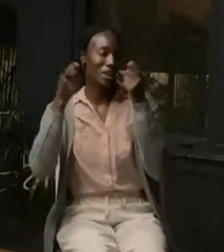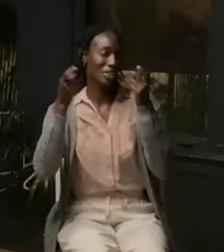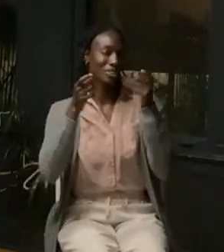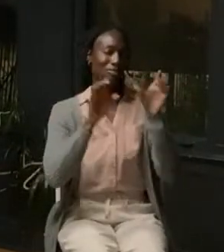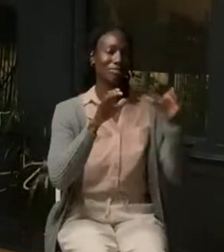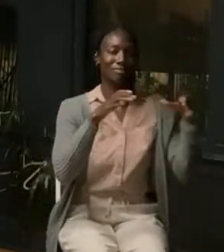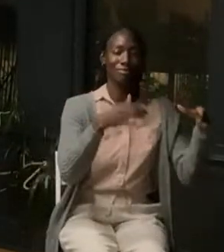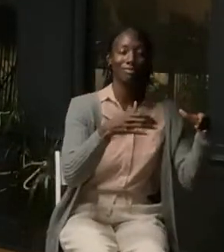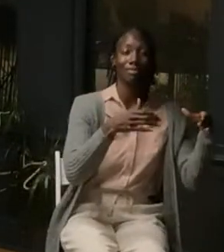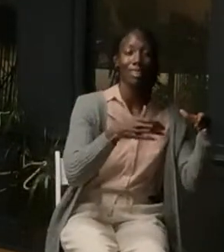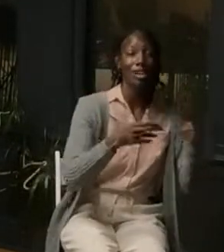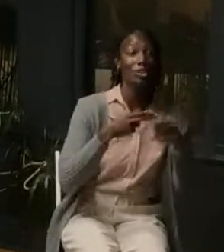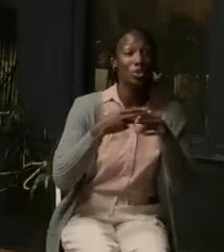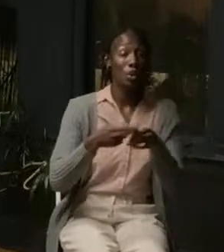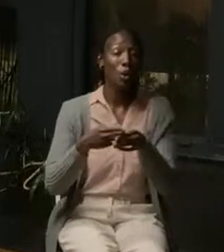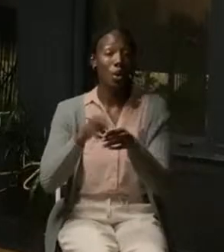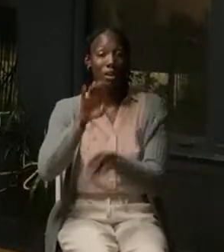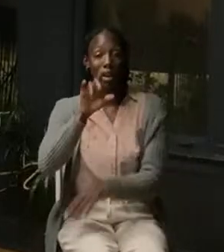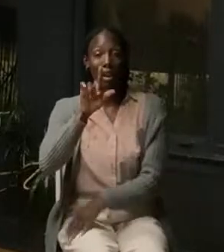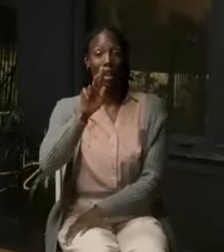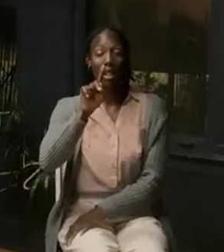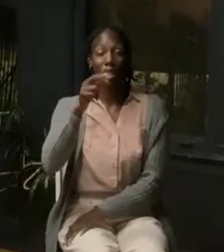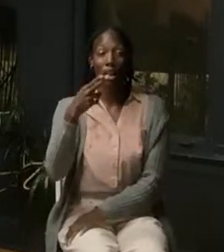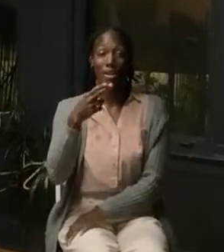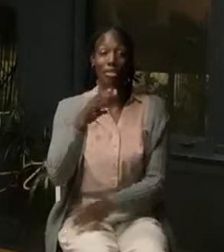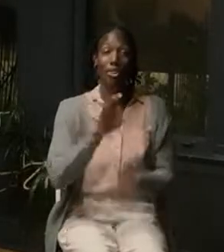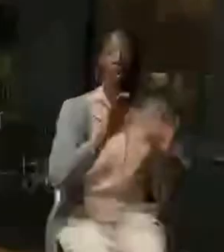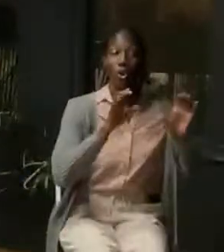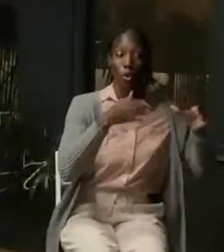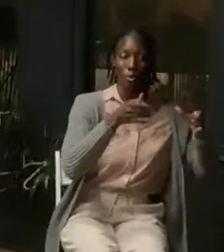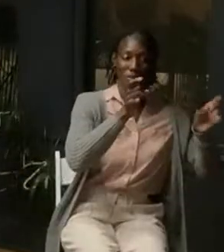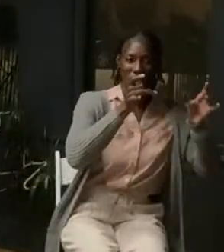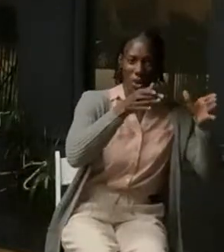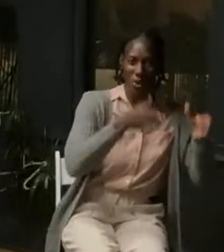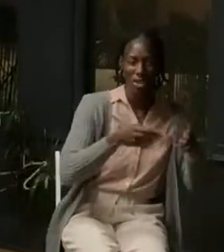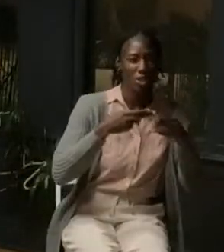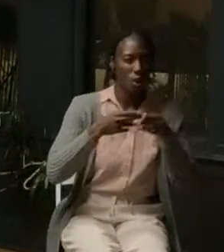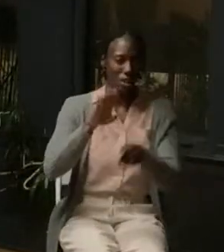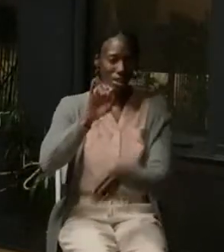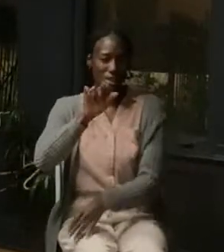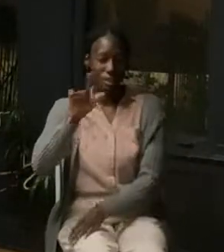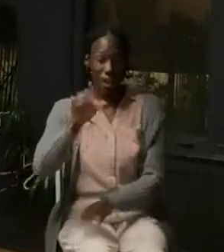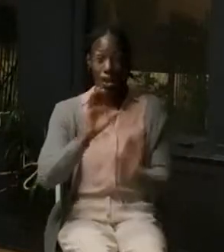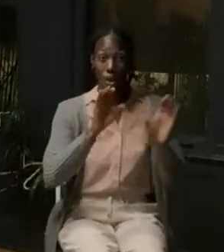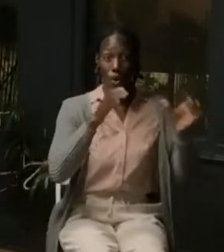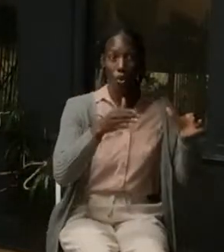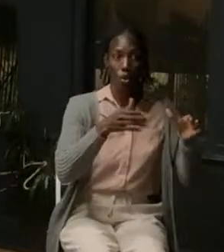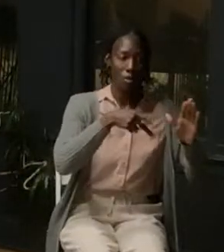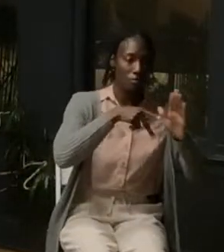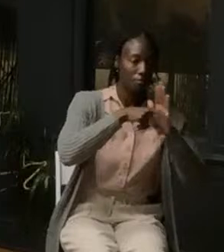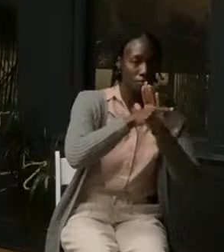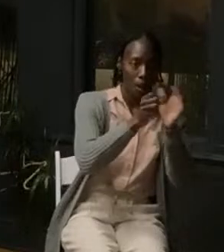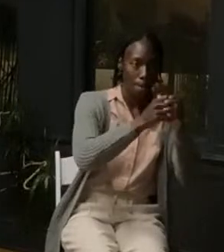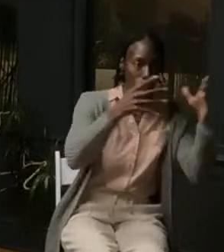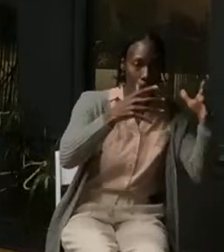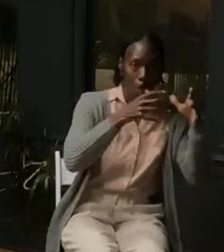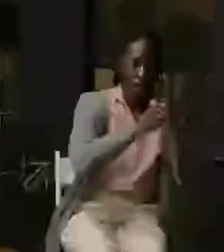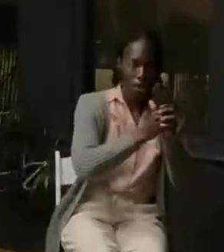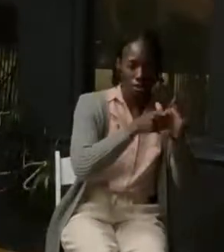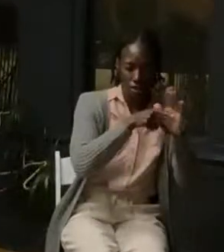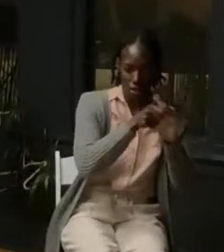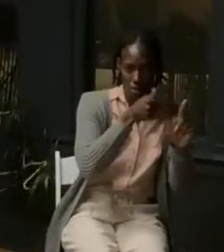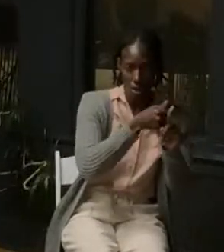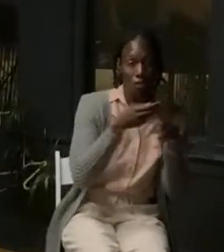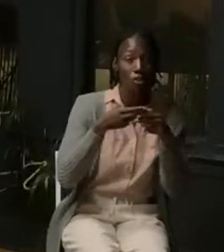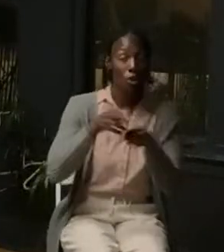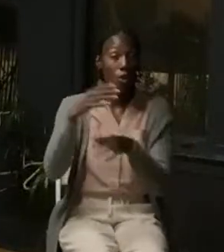clutch. A group of terrorists is a cell. A group of suicide bombers is a war. A group of American terrorists